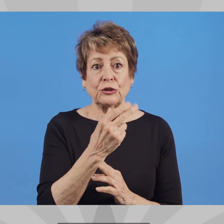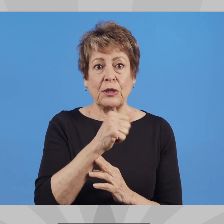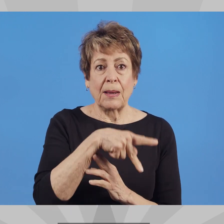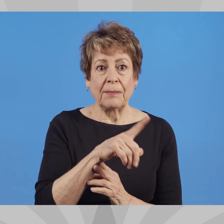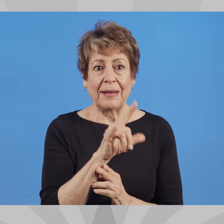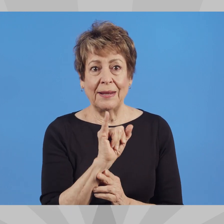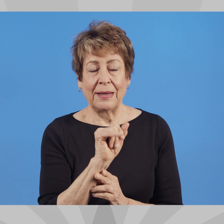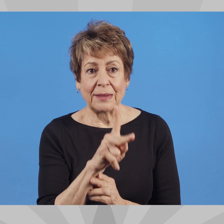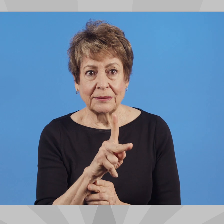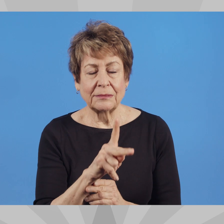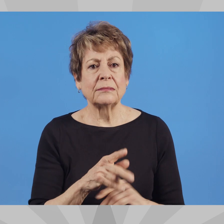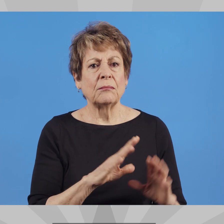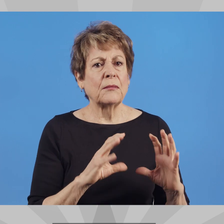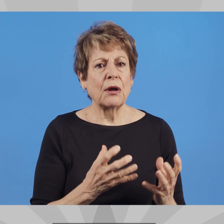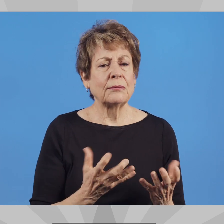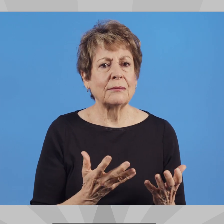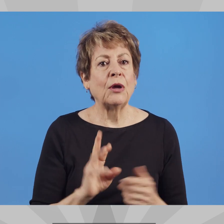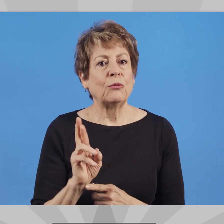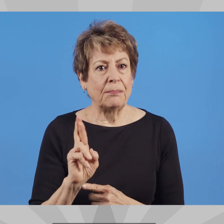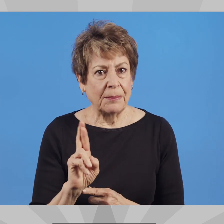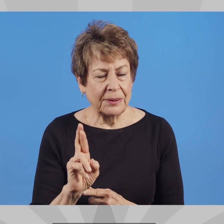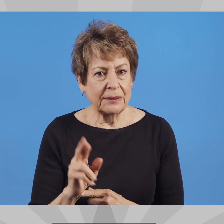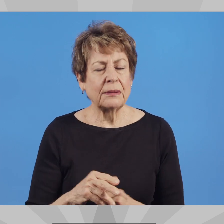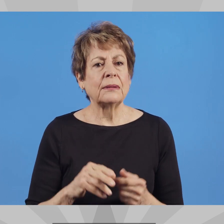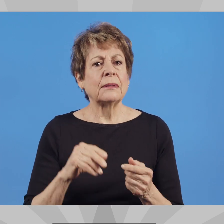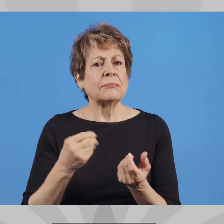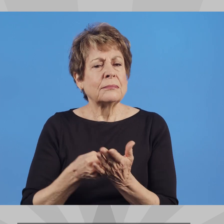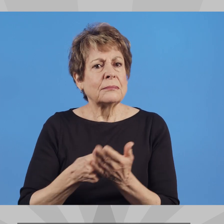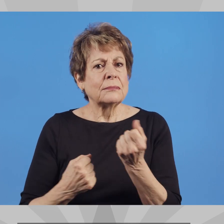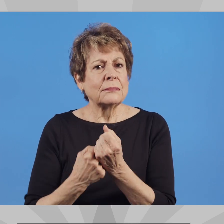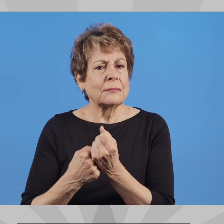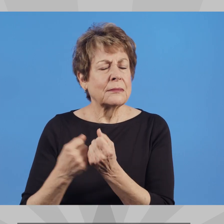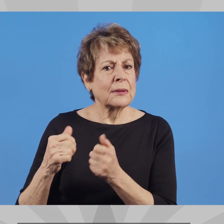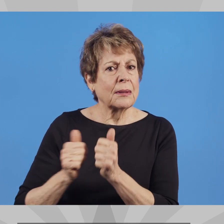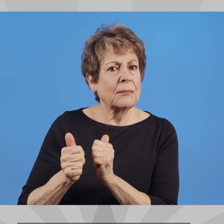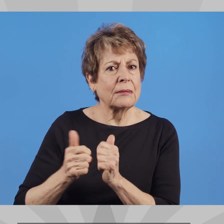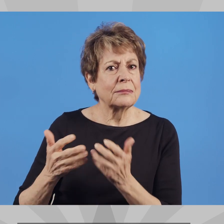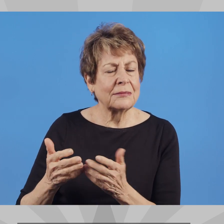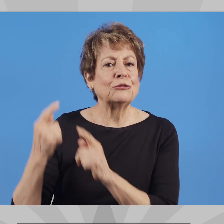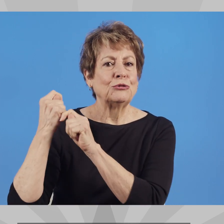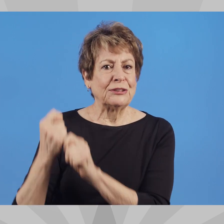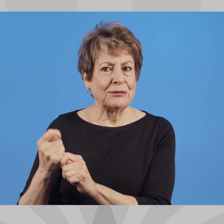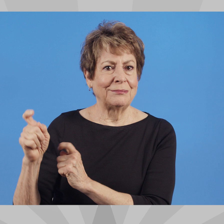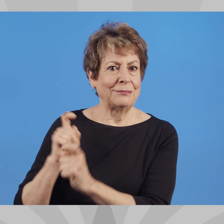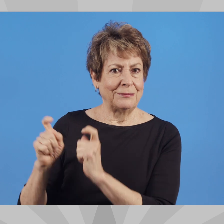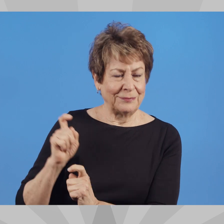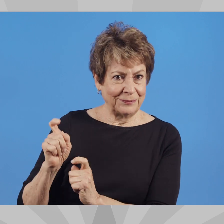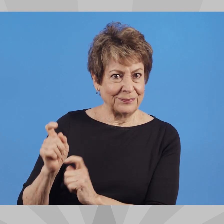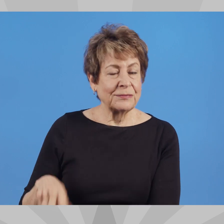Joseph Chaplik. Party, Republican. Campaign funding, traditional.